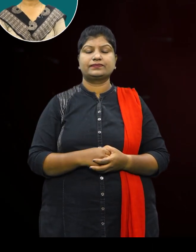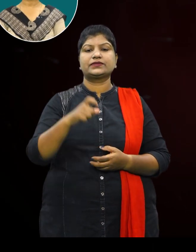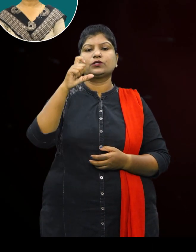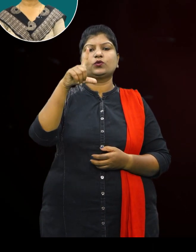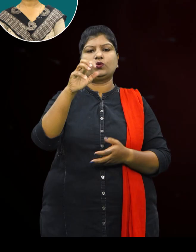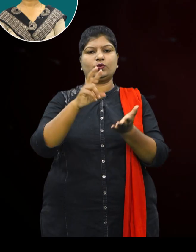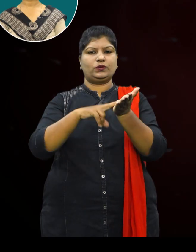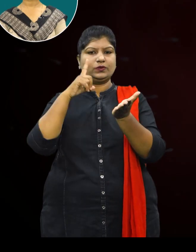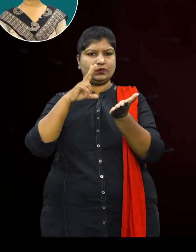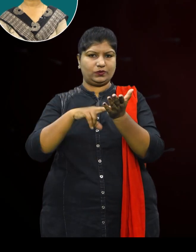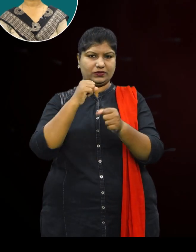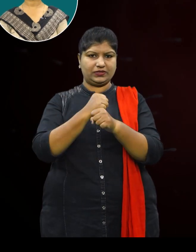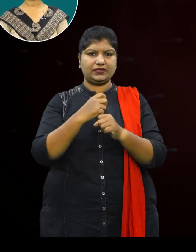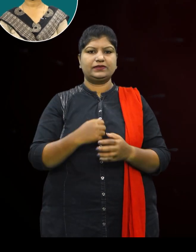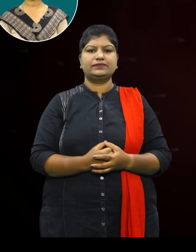cloning.